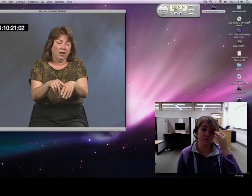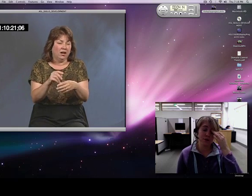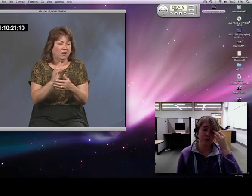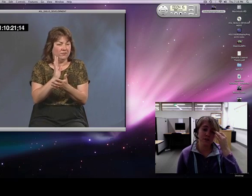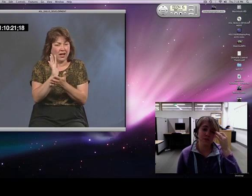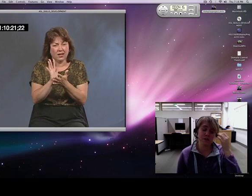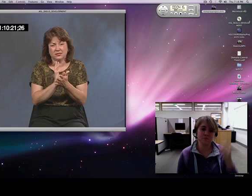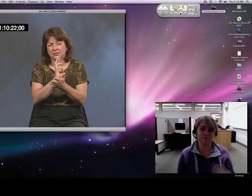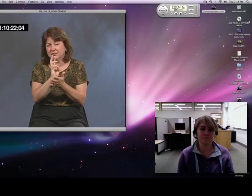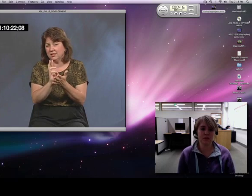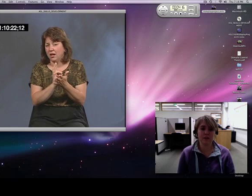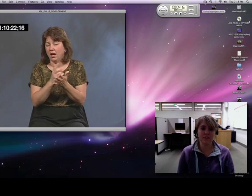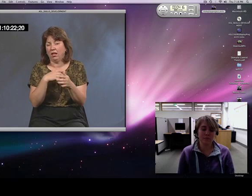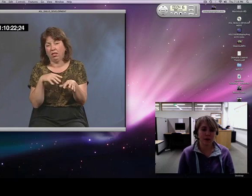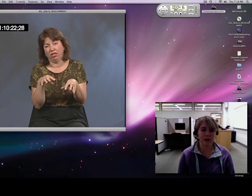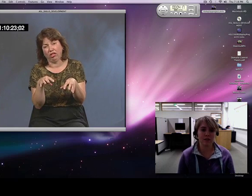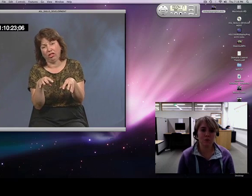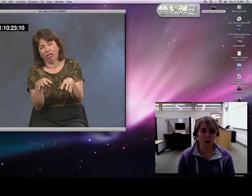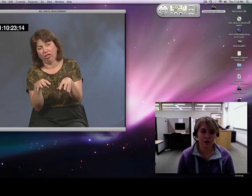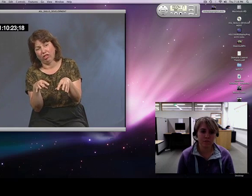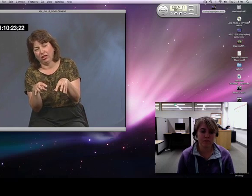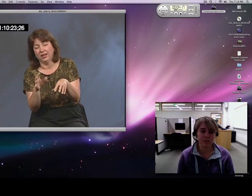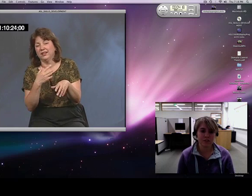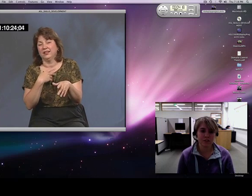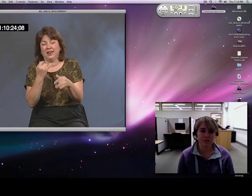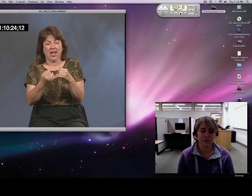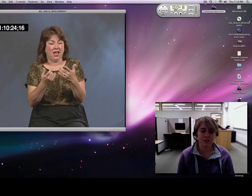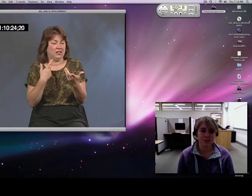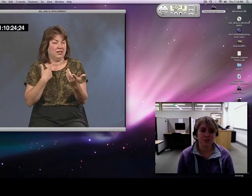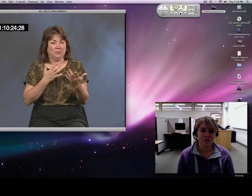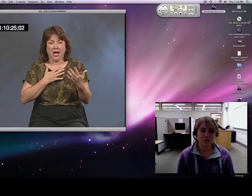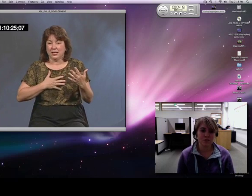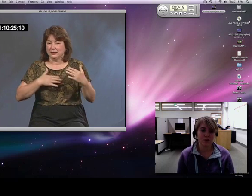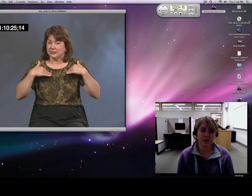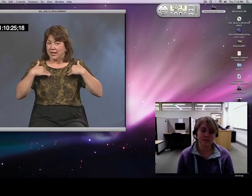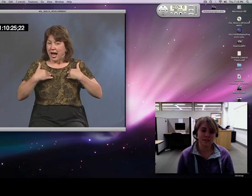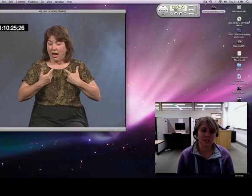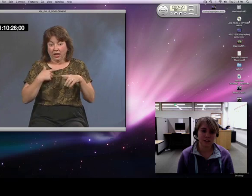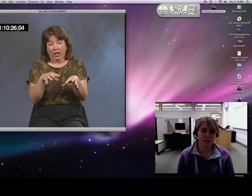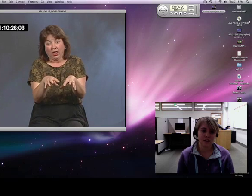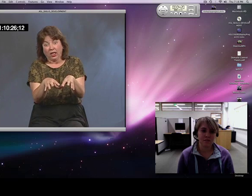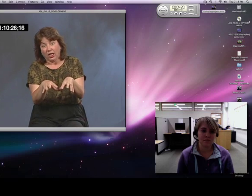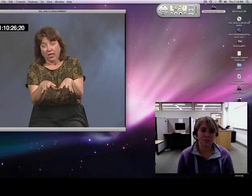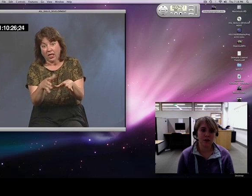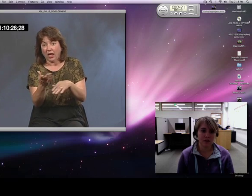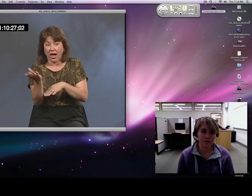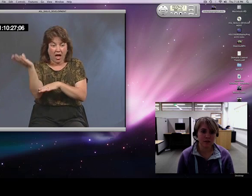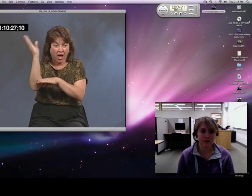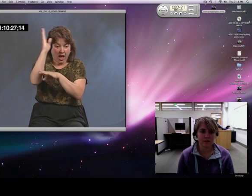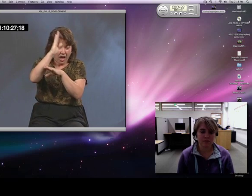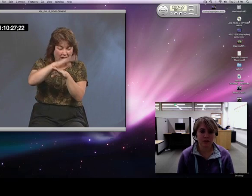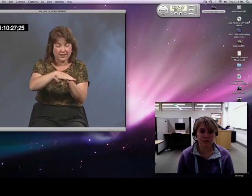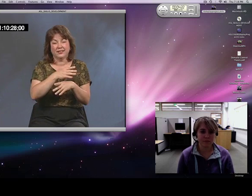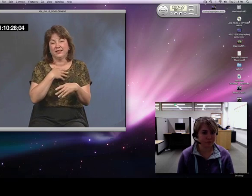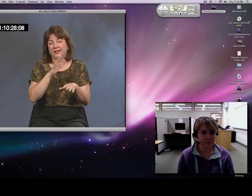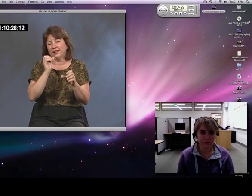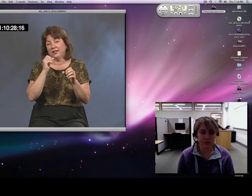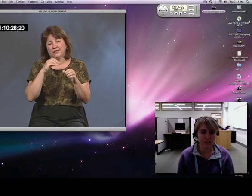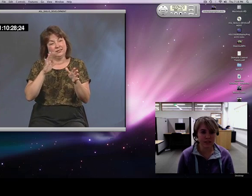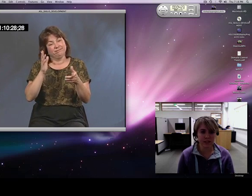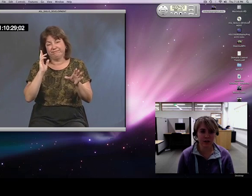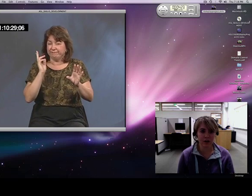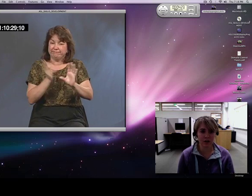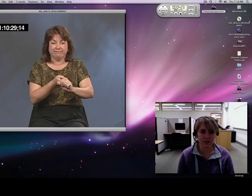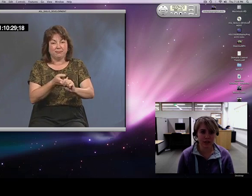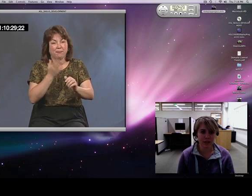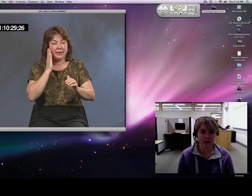started to burn. So I left them back in the water. They started to shrivel some more, and I started to get tired. My body was tired just from